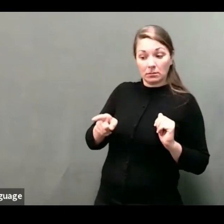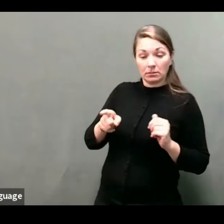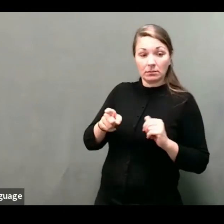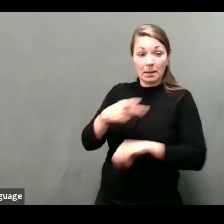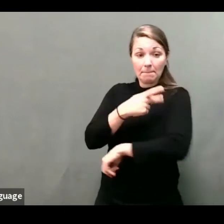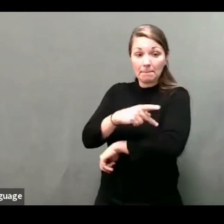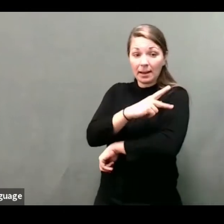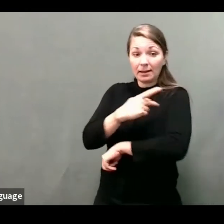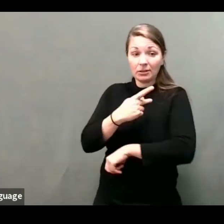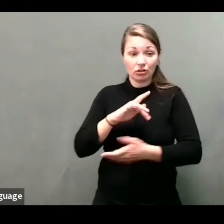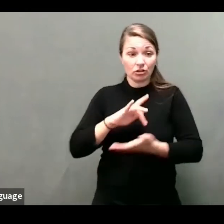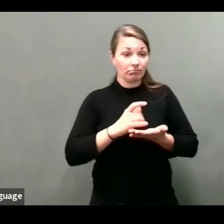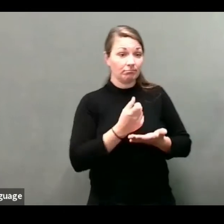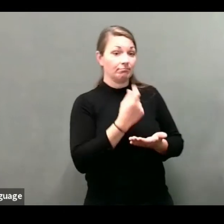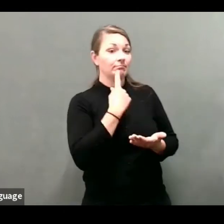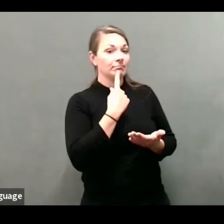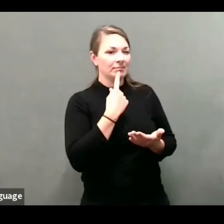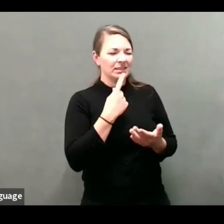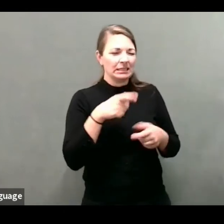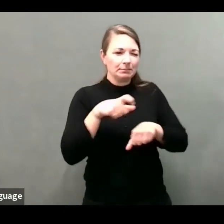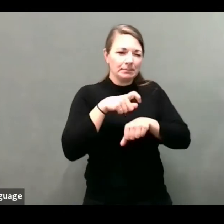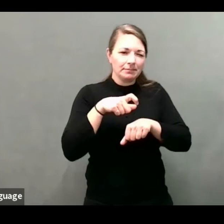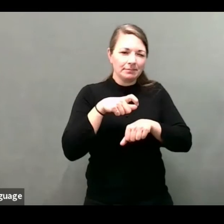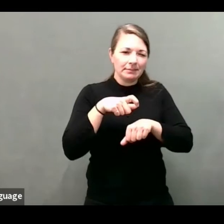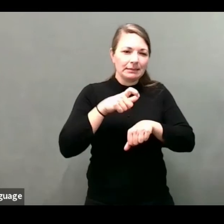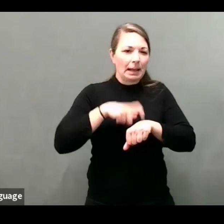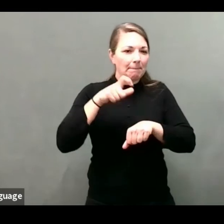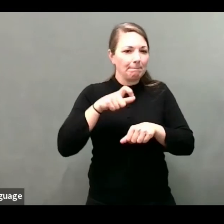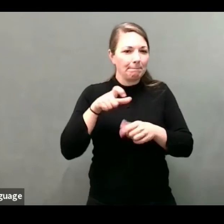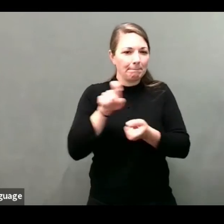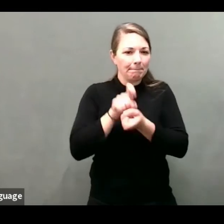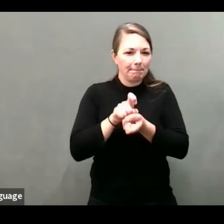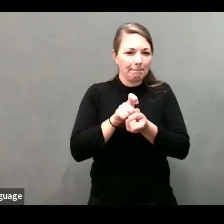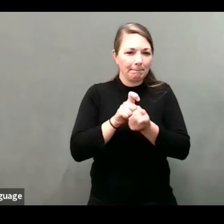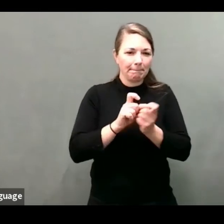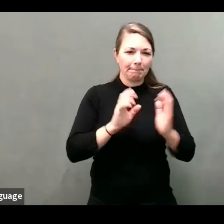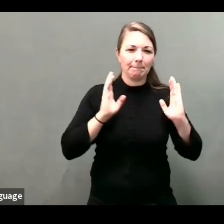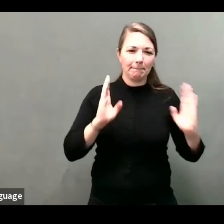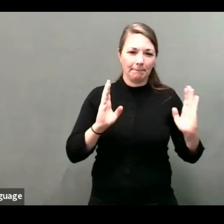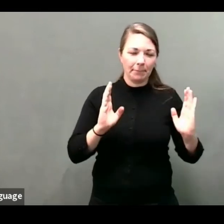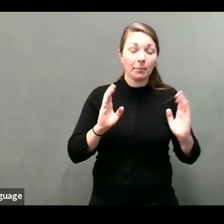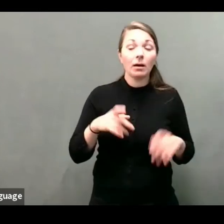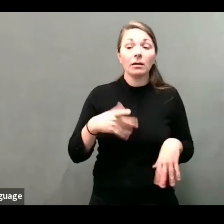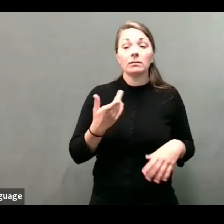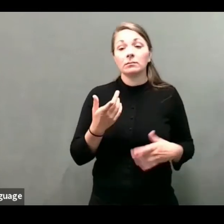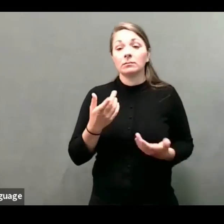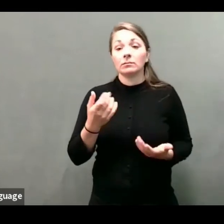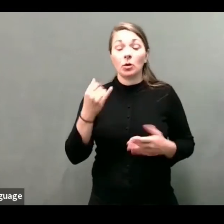time, which differs by medication. But emergency contraception is